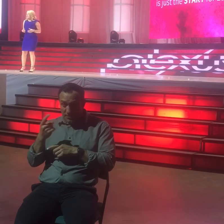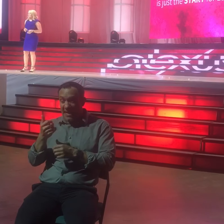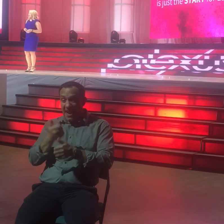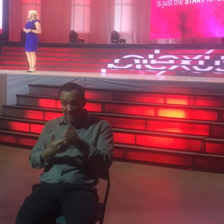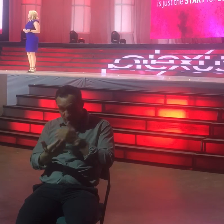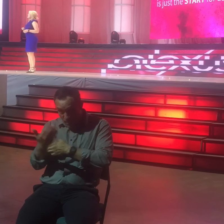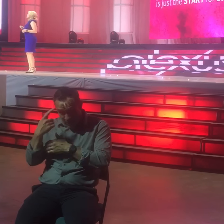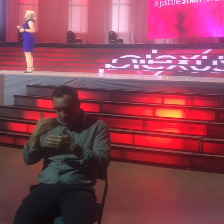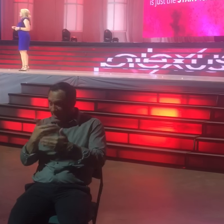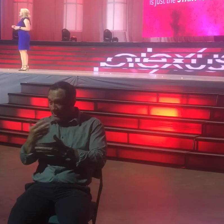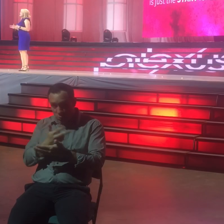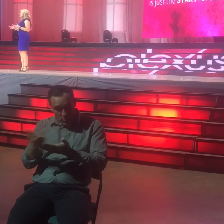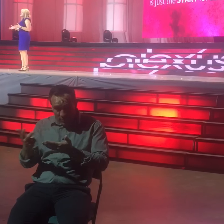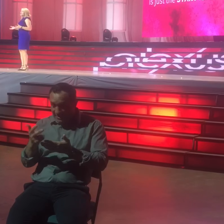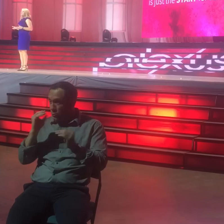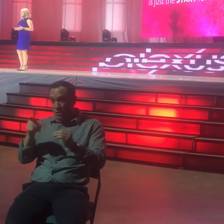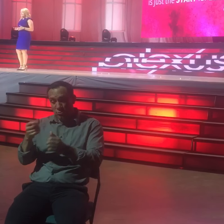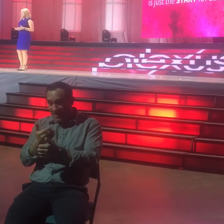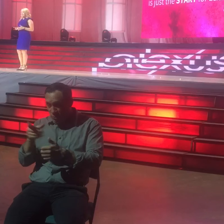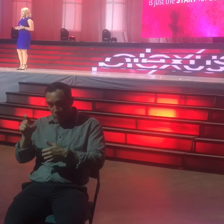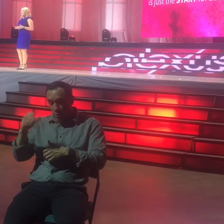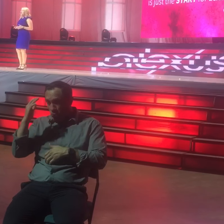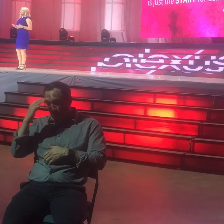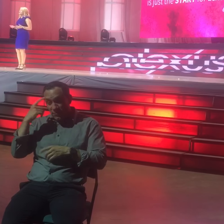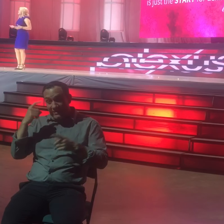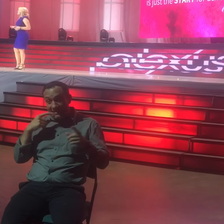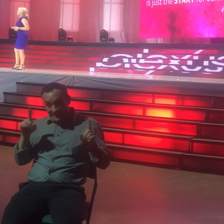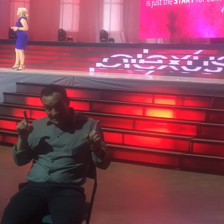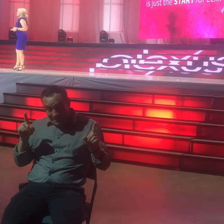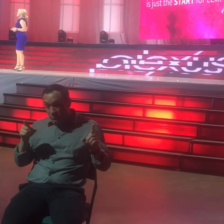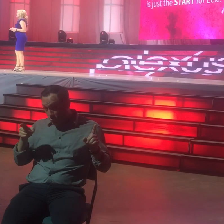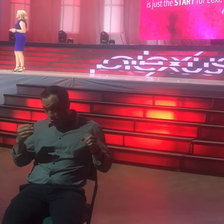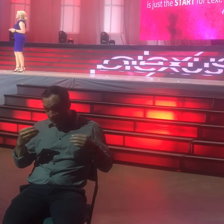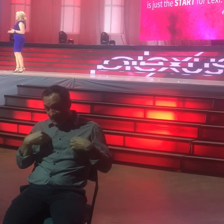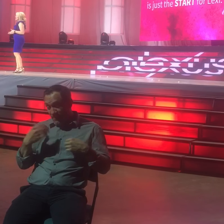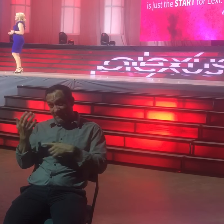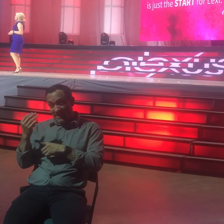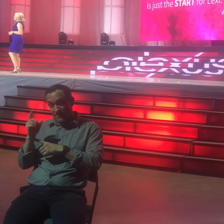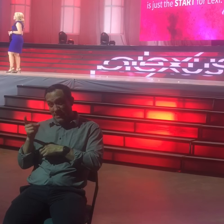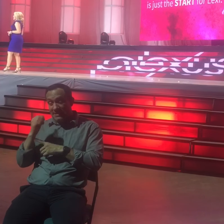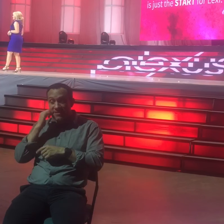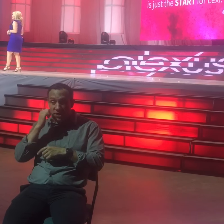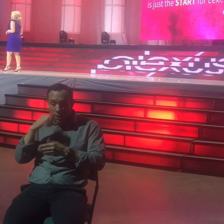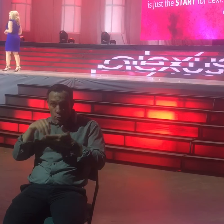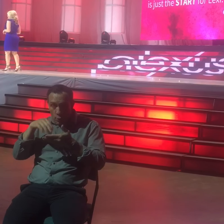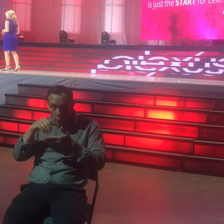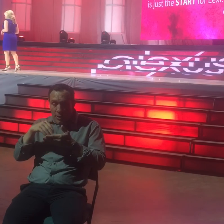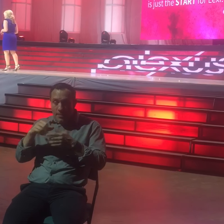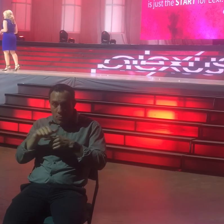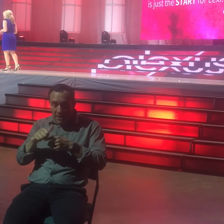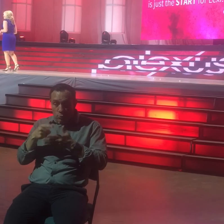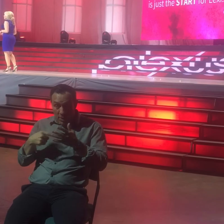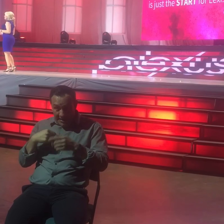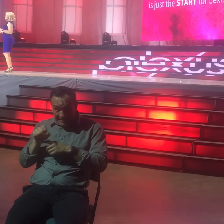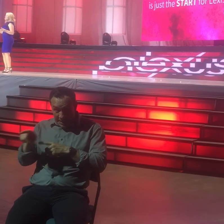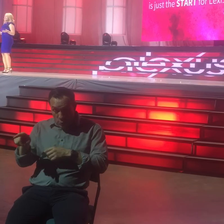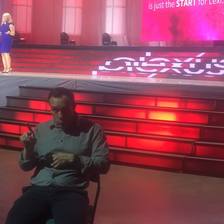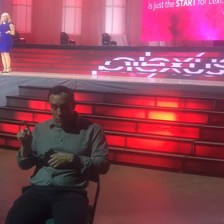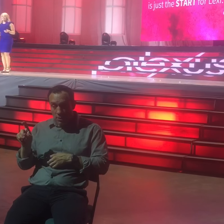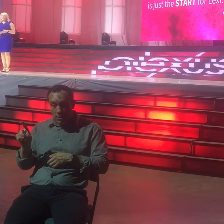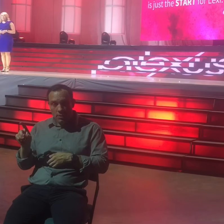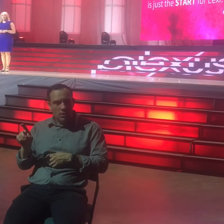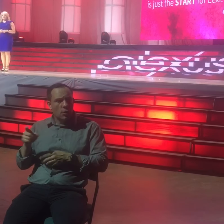would teach you everything you know or need to know to succeed, would you give me 15 minutes a day to learn and practice what I send you? What do you